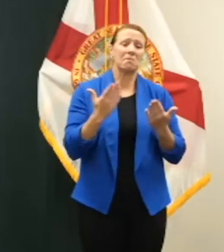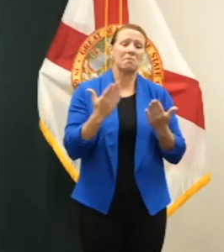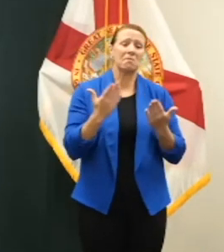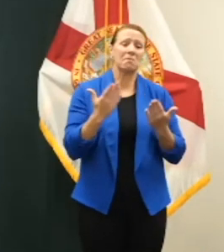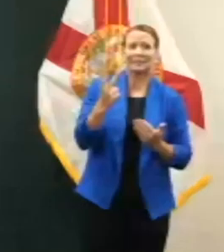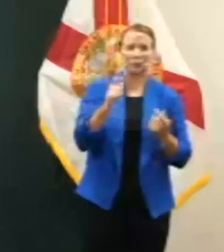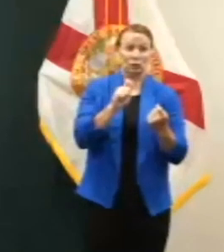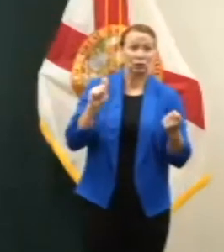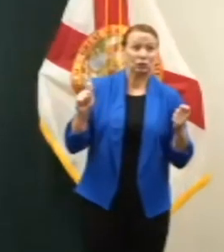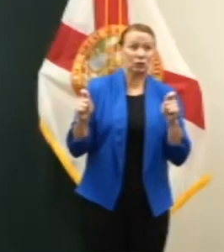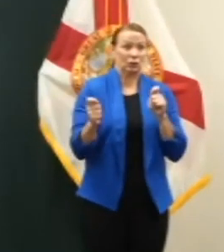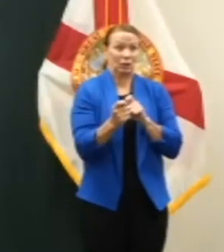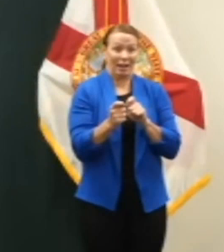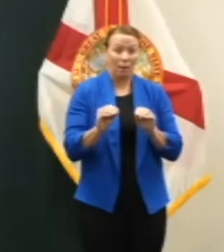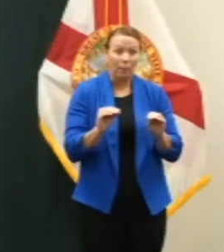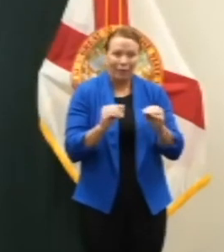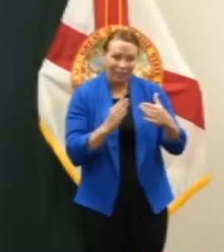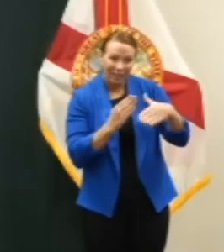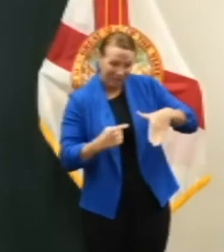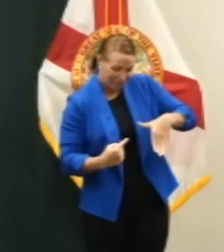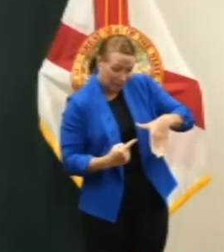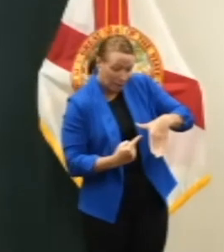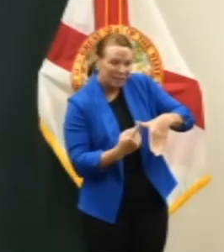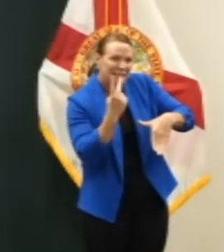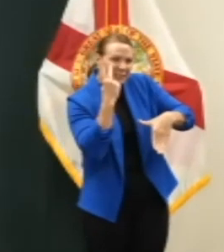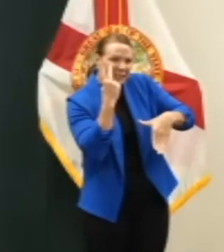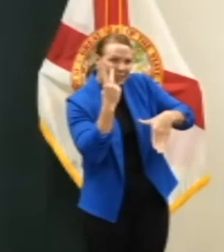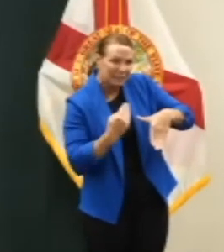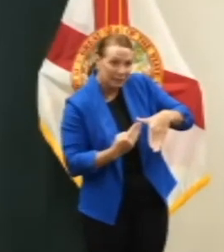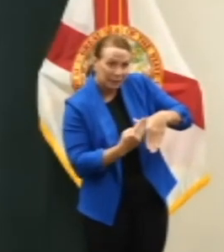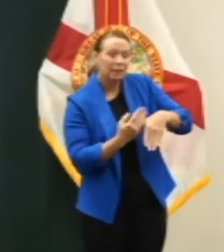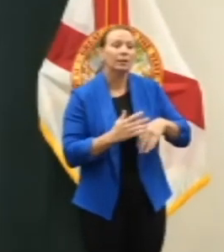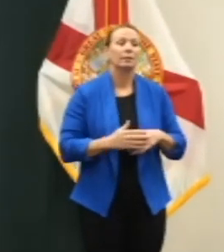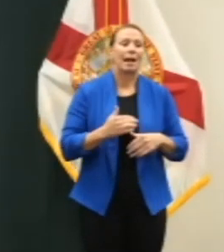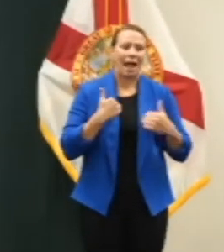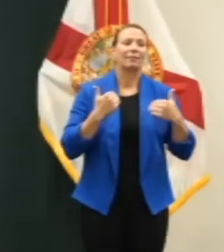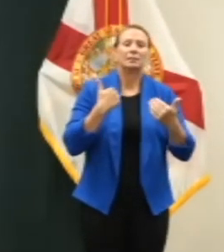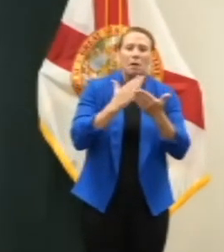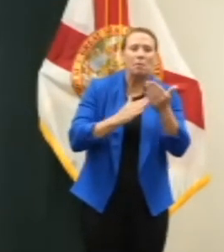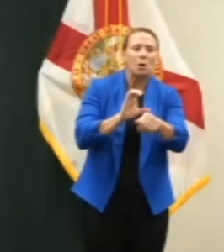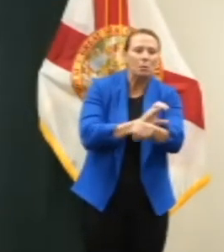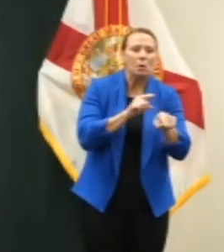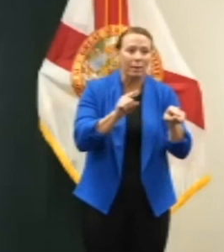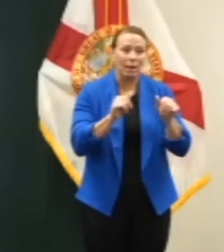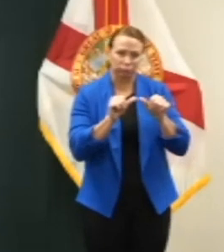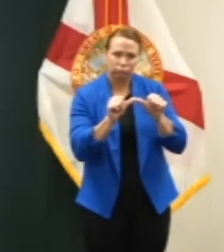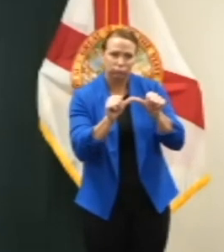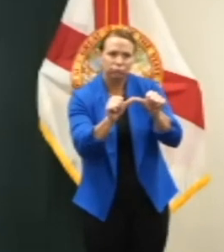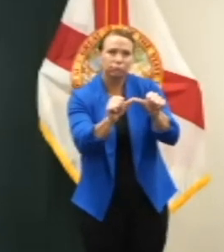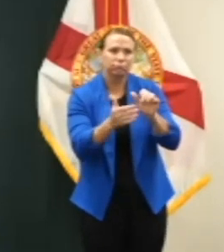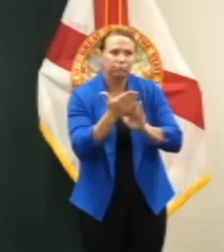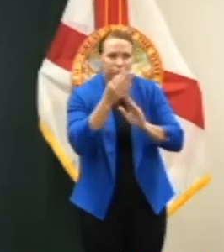track and a little movement of the cone. There have been some of these computer models that have been running this afternoon that have pushed the storm a